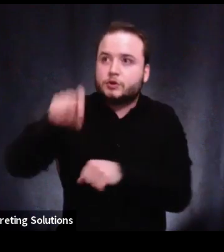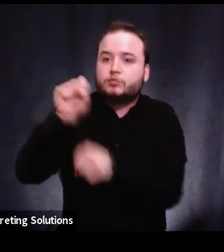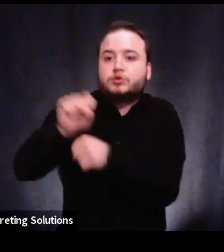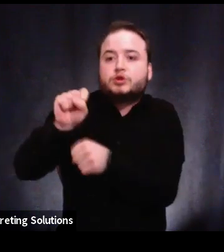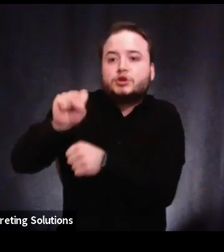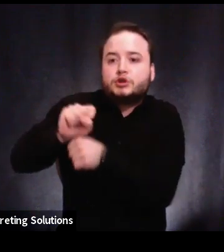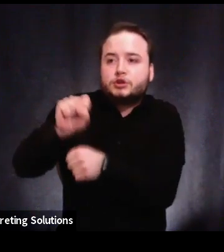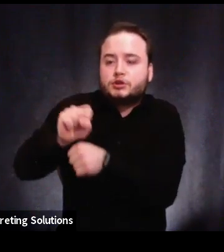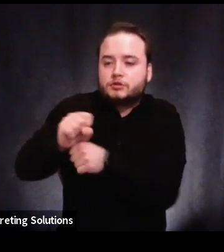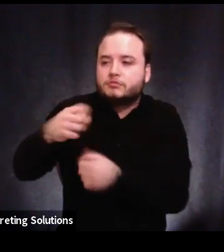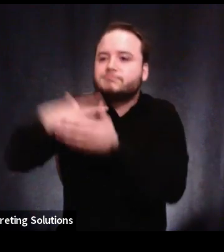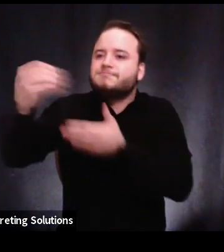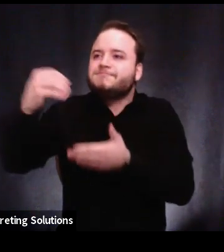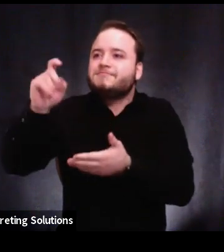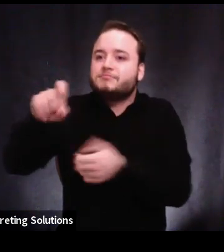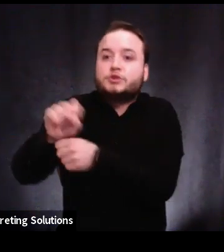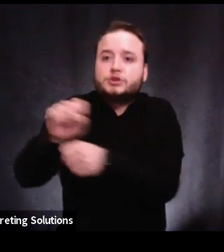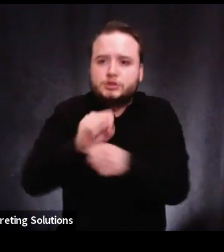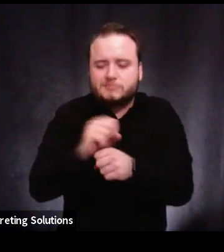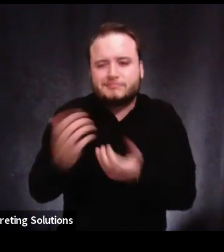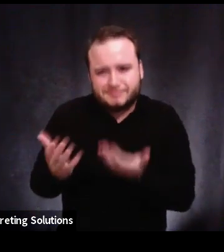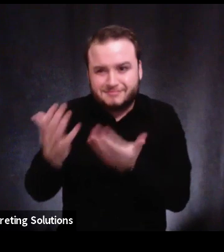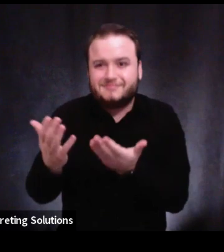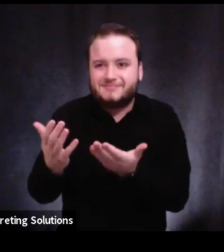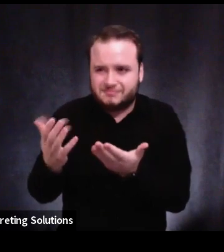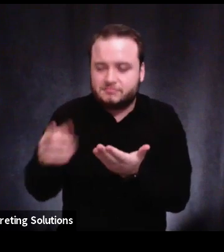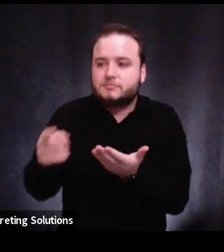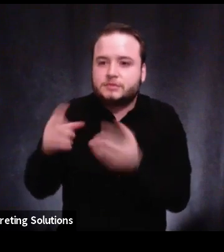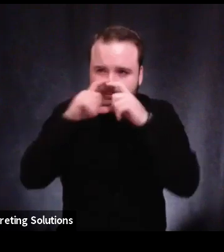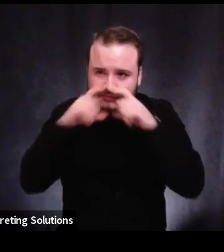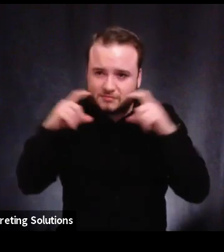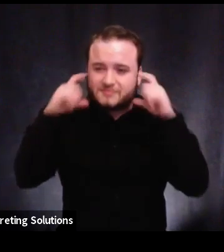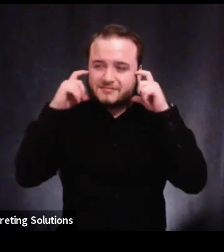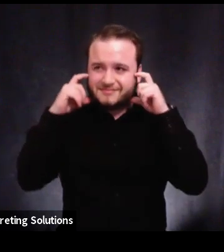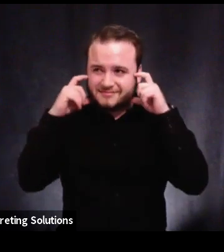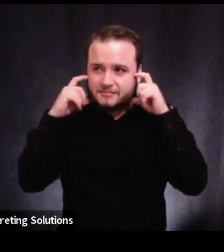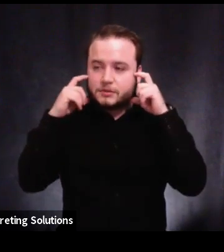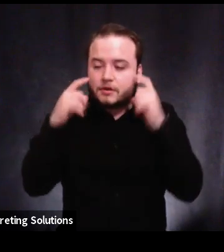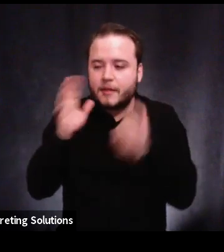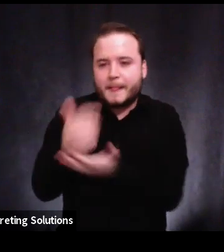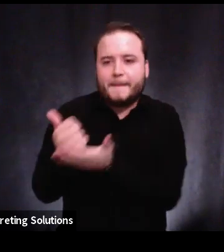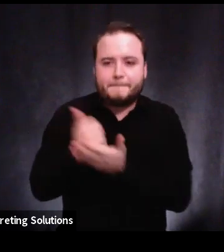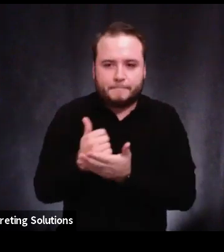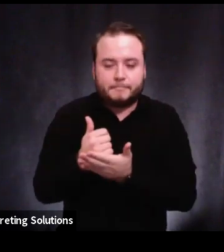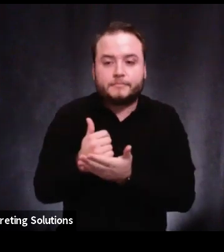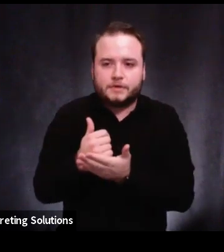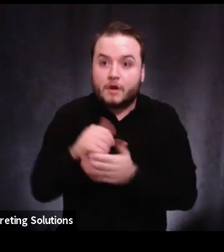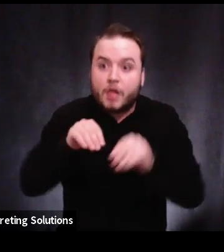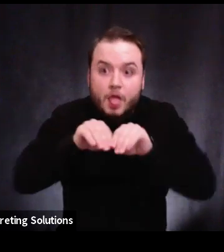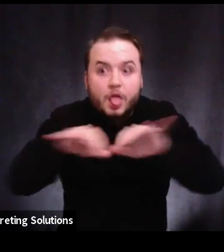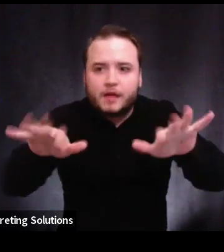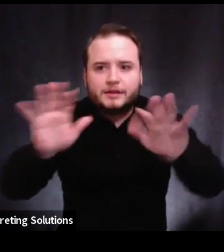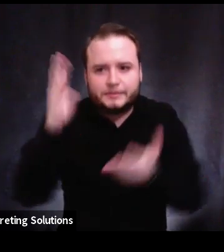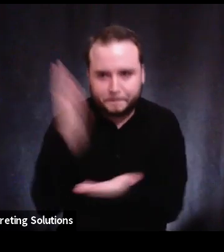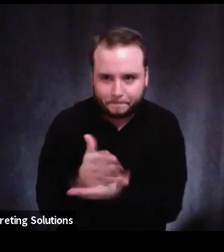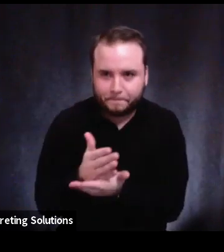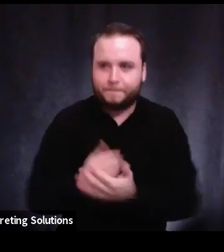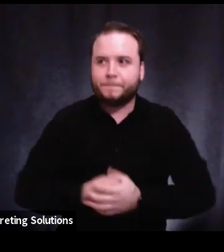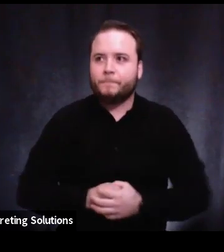wearing masks is very helpful to prevent the spread of illness. But we really, really need to conserve